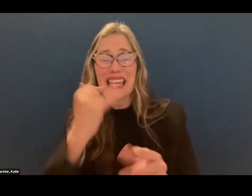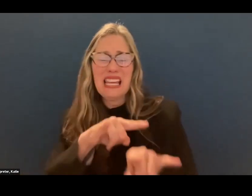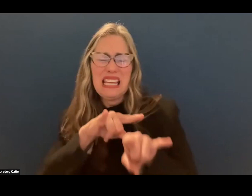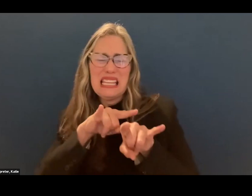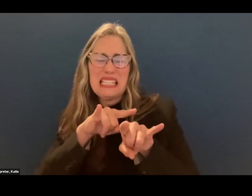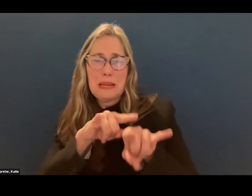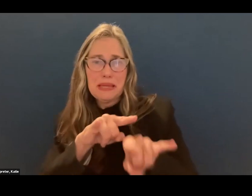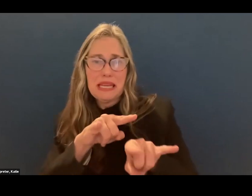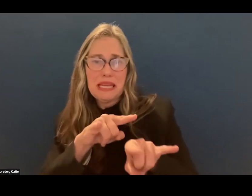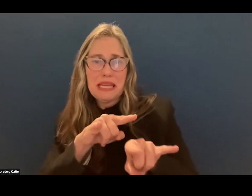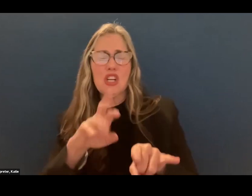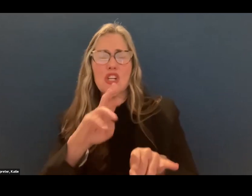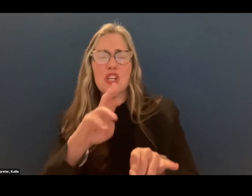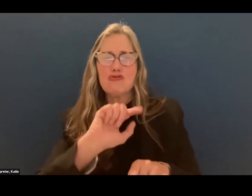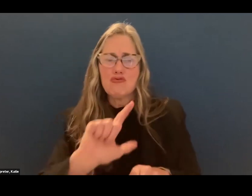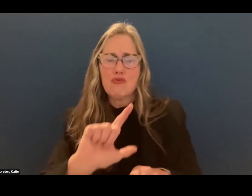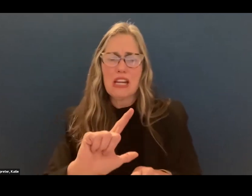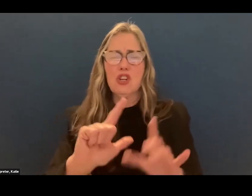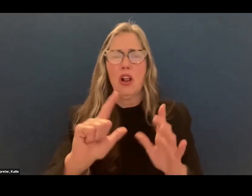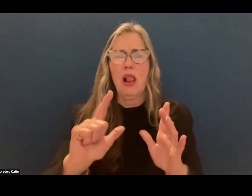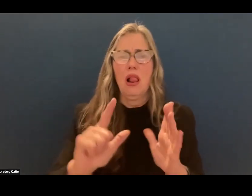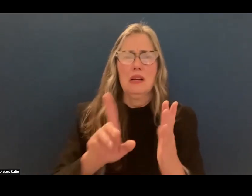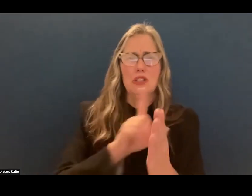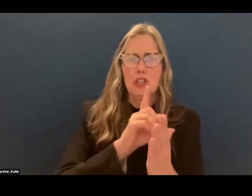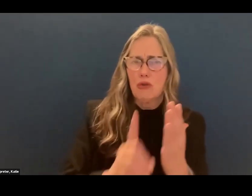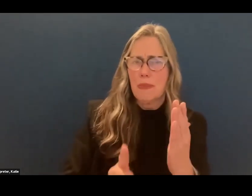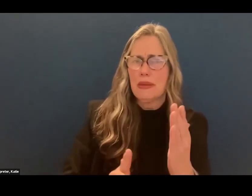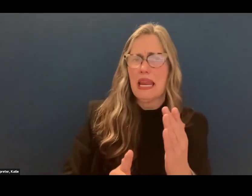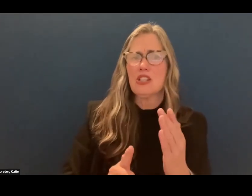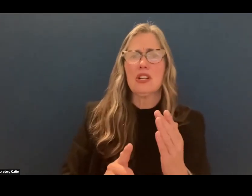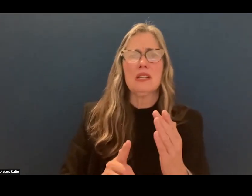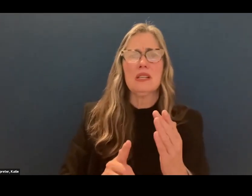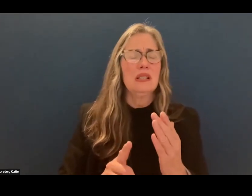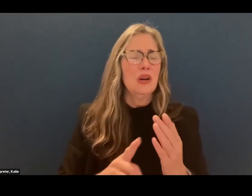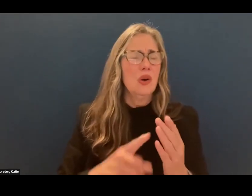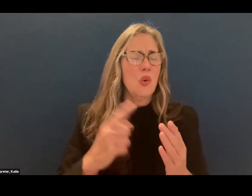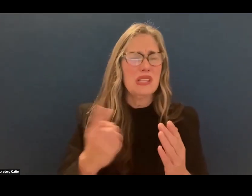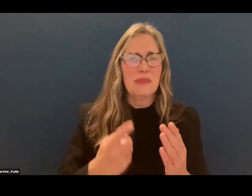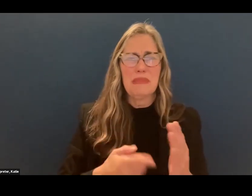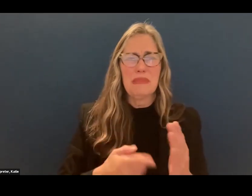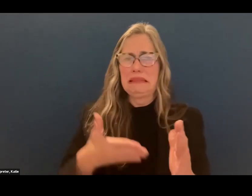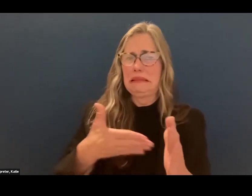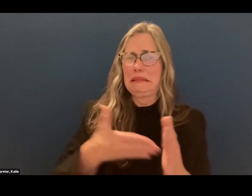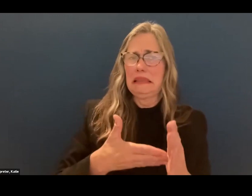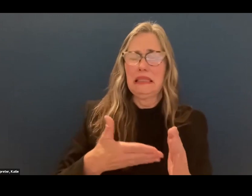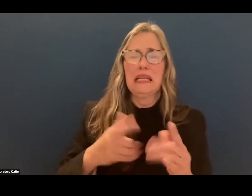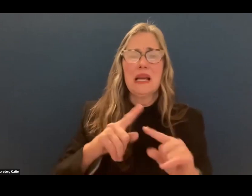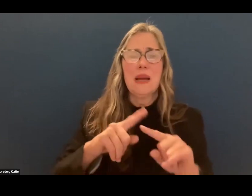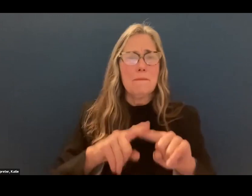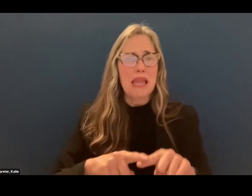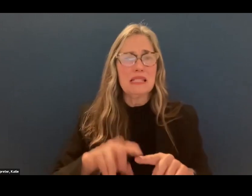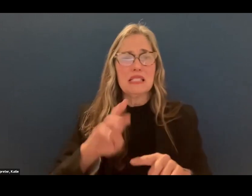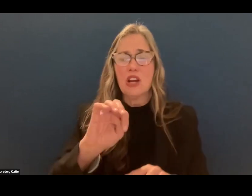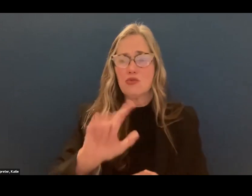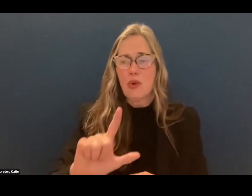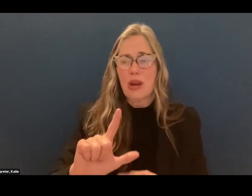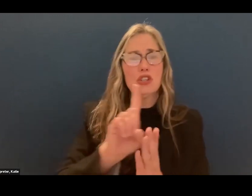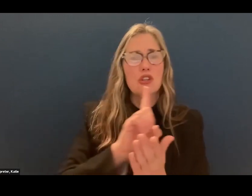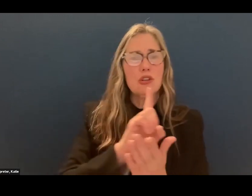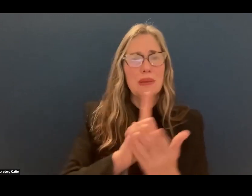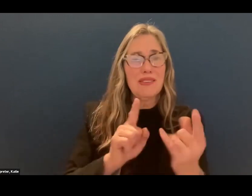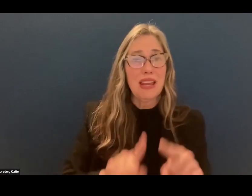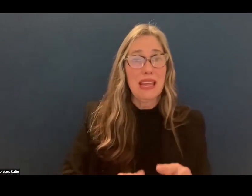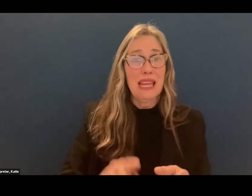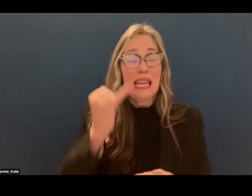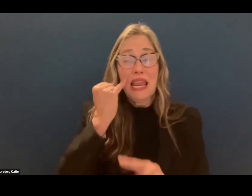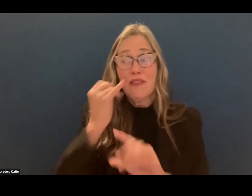on a protected class has occurred. Every family, when they report to a school site of bullying,